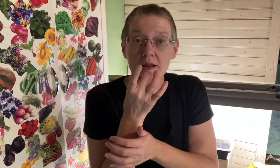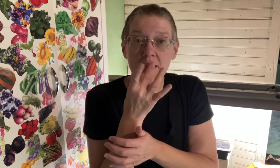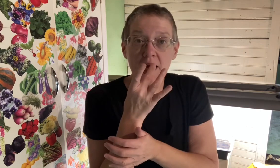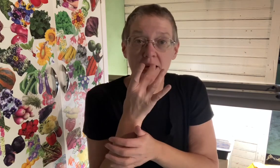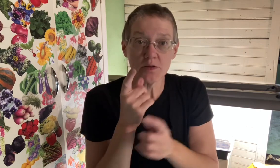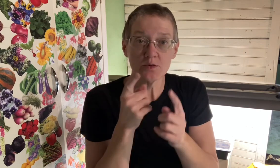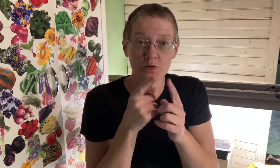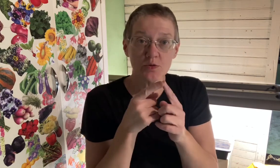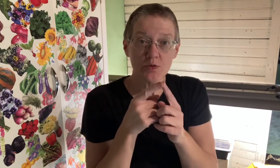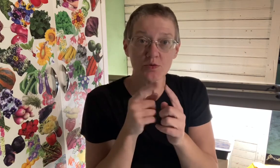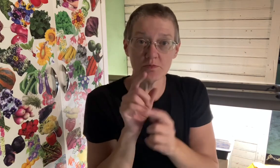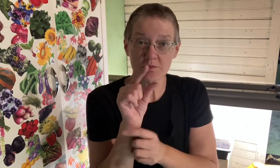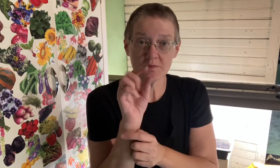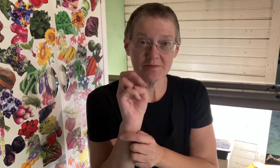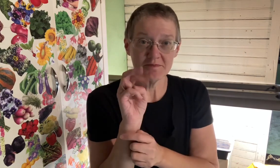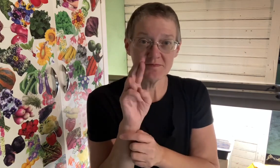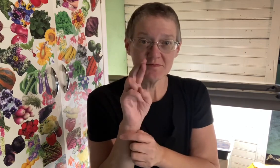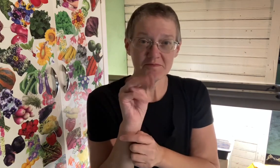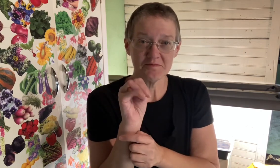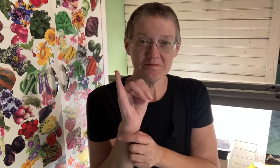And they do require light to germinate.